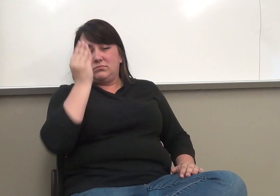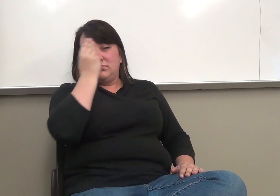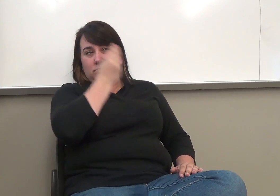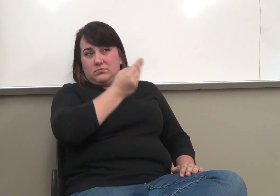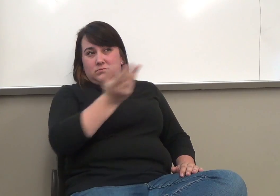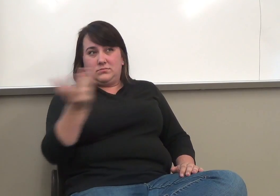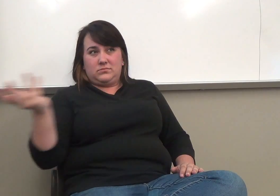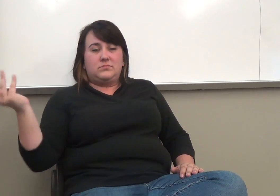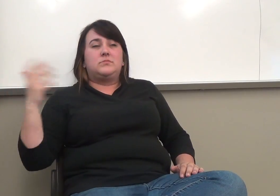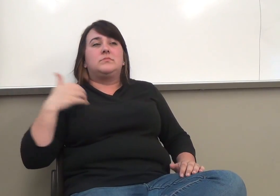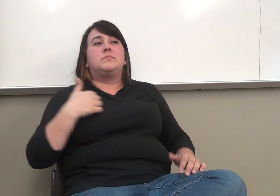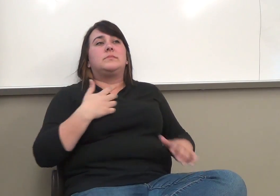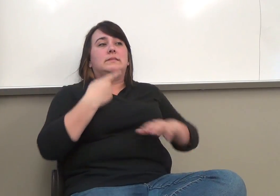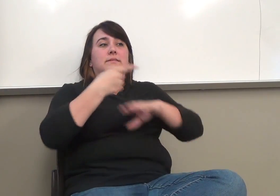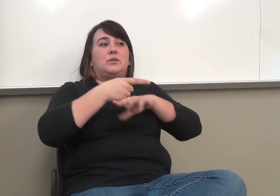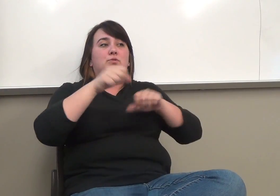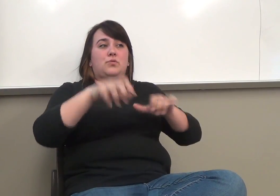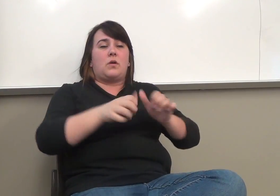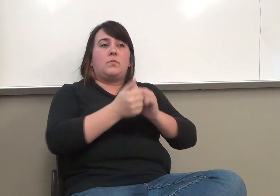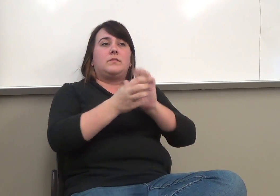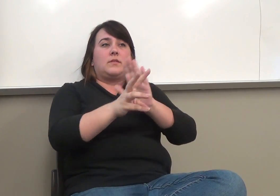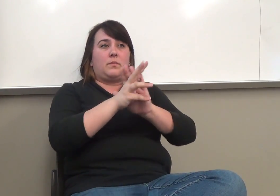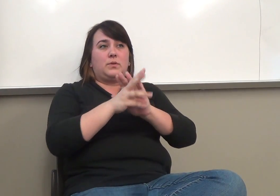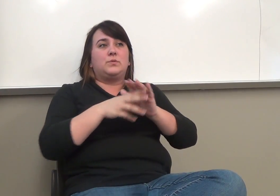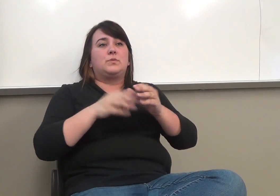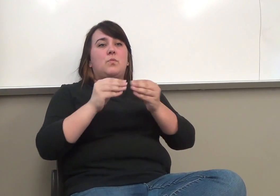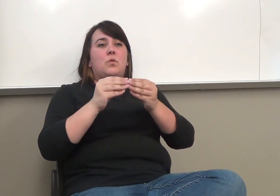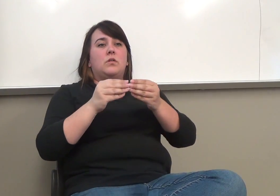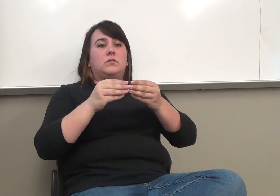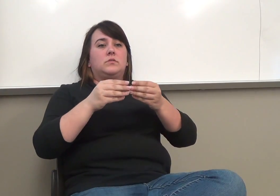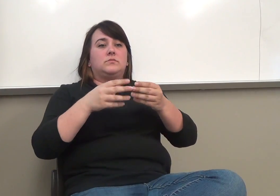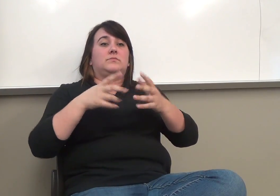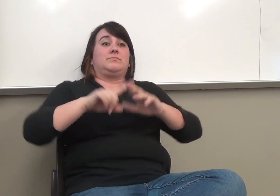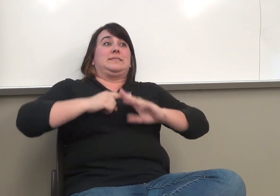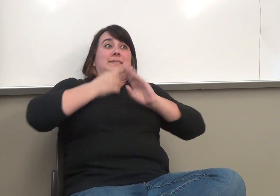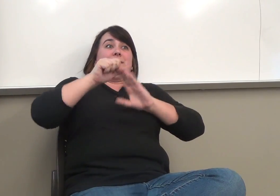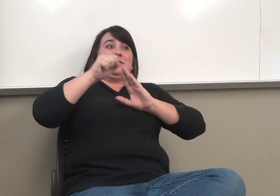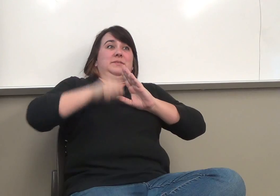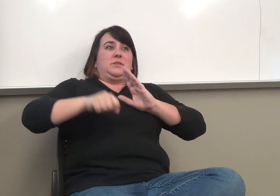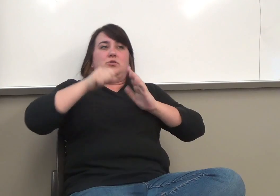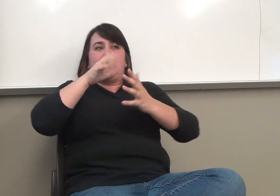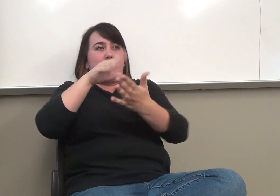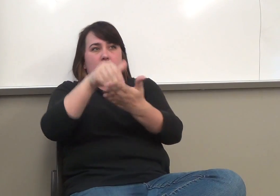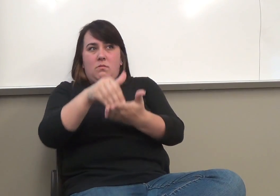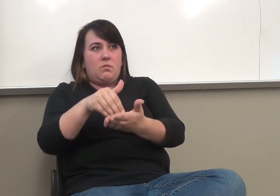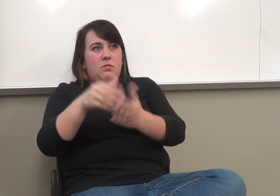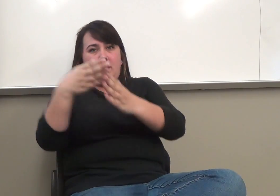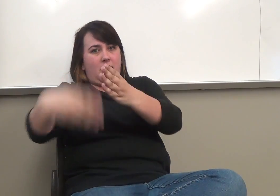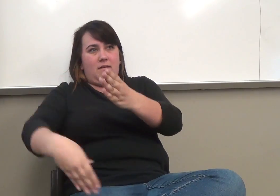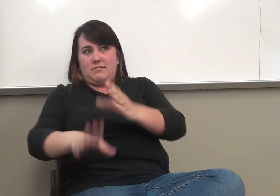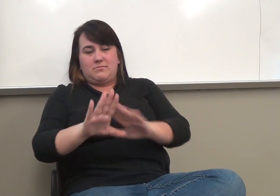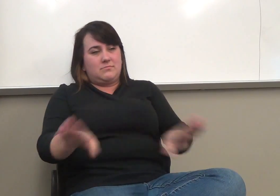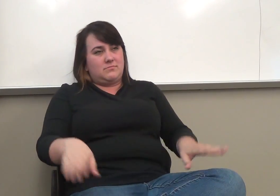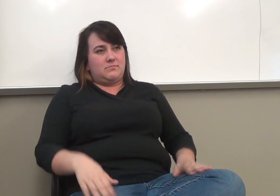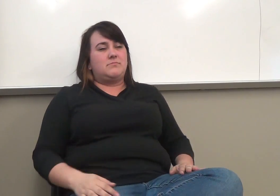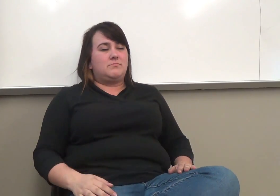sooner date than it used to be. It used to be more like in the middle of the semester. Okay, so what am I doing